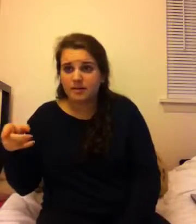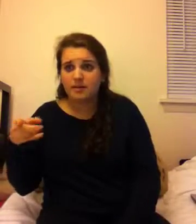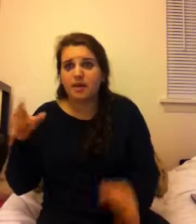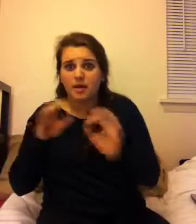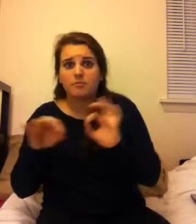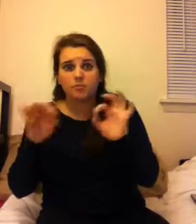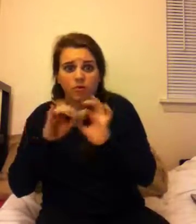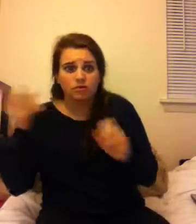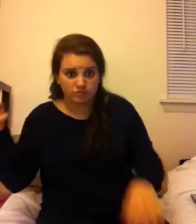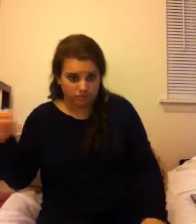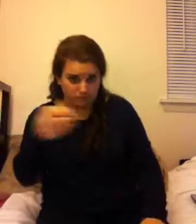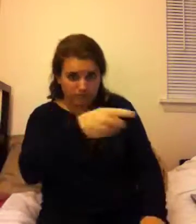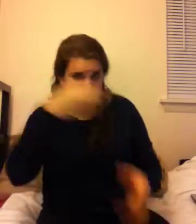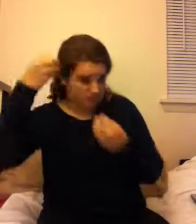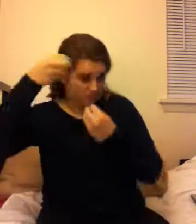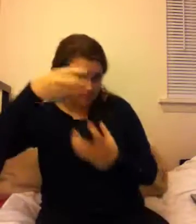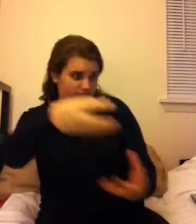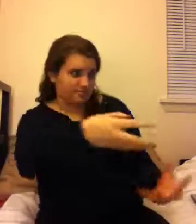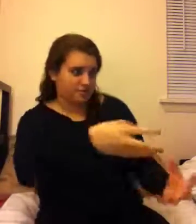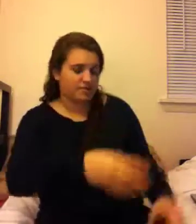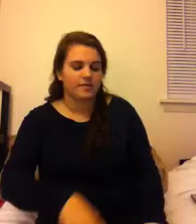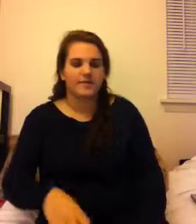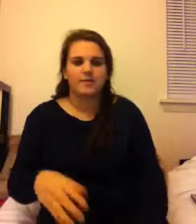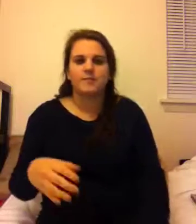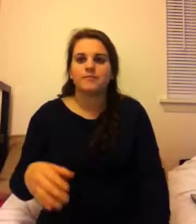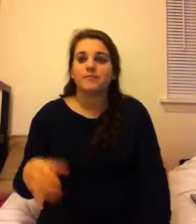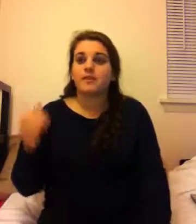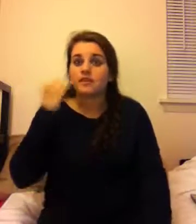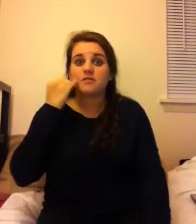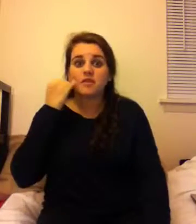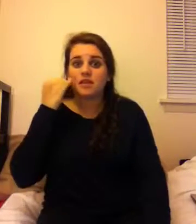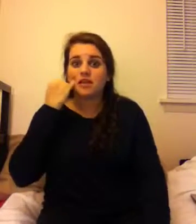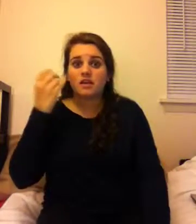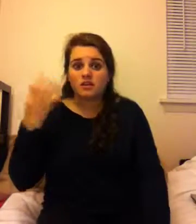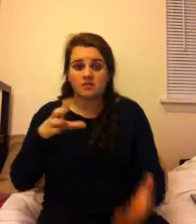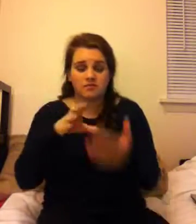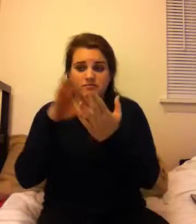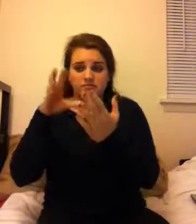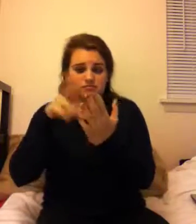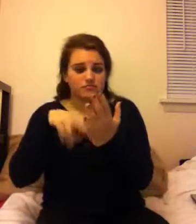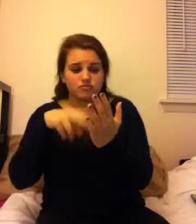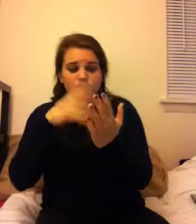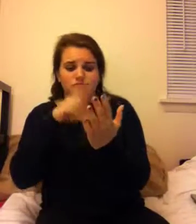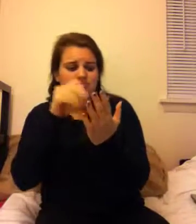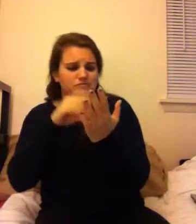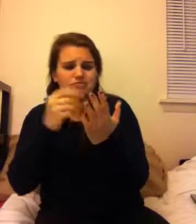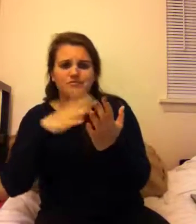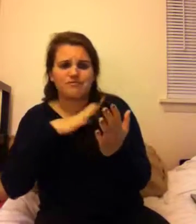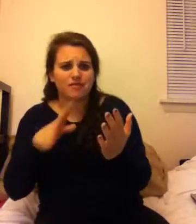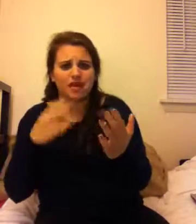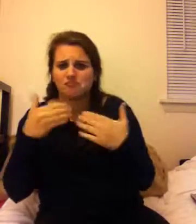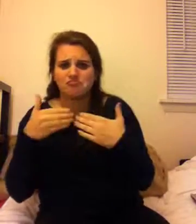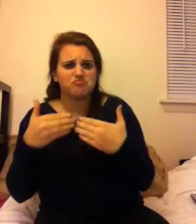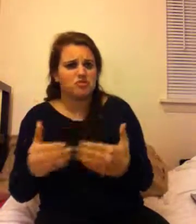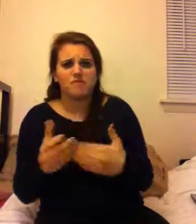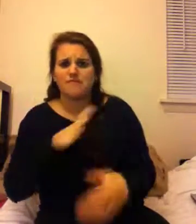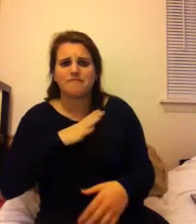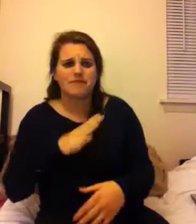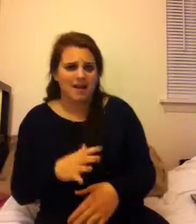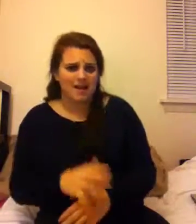great. If he's not, and he's having problems, he could probably give you some pretty